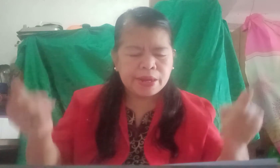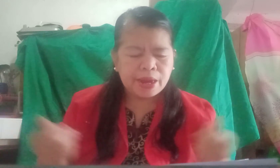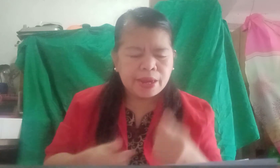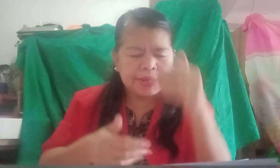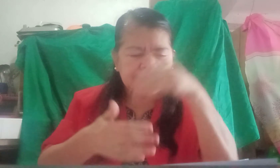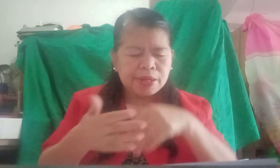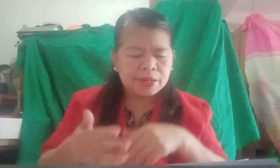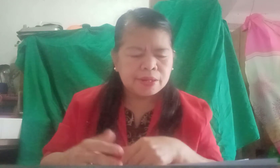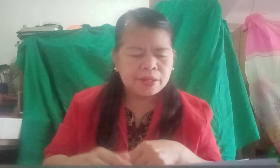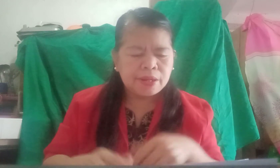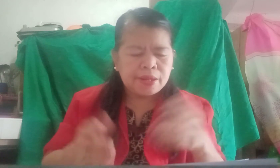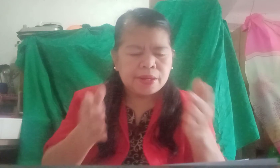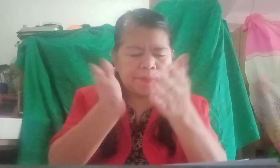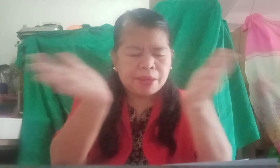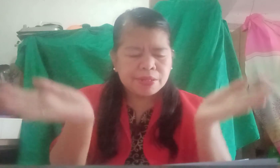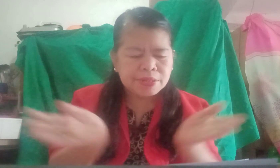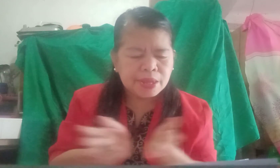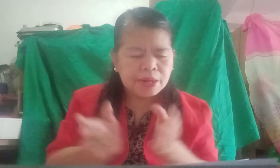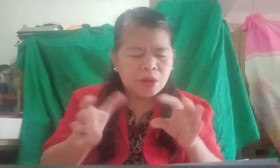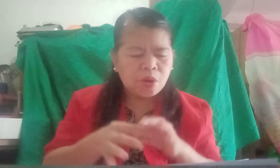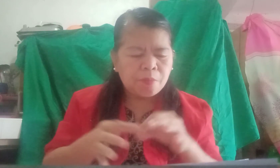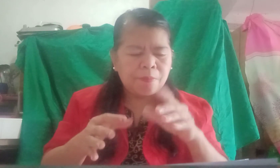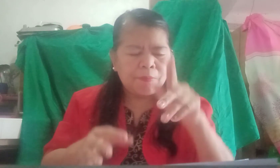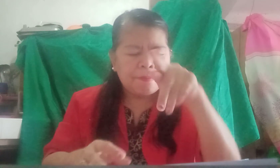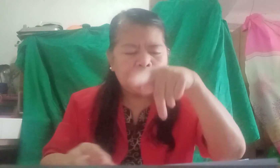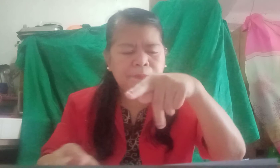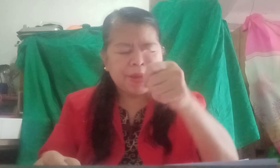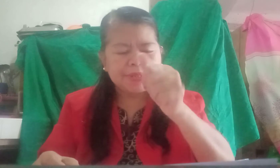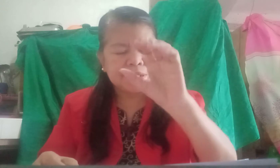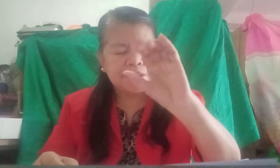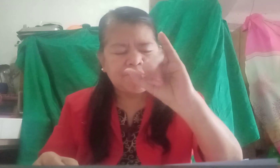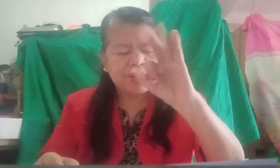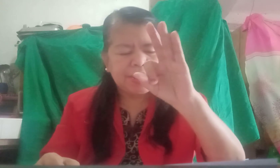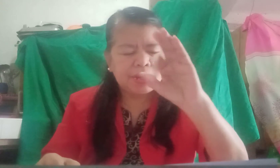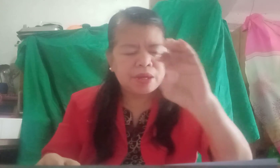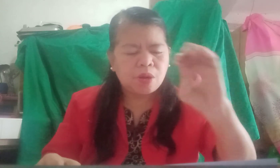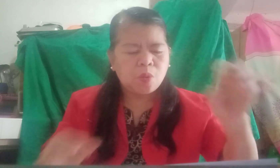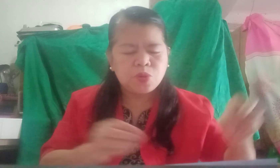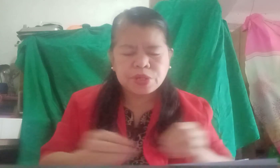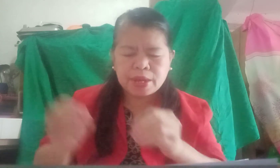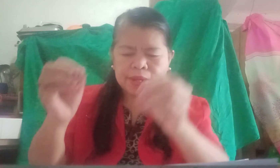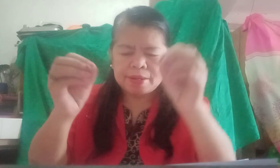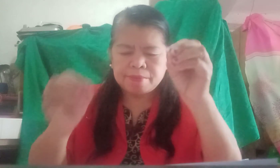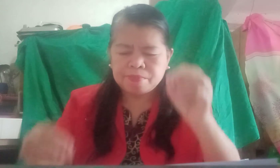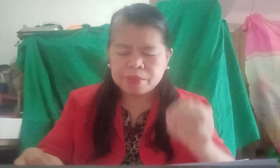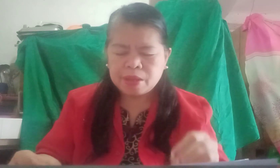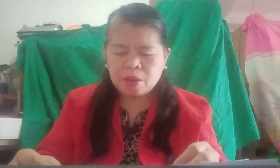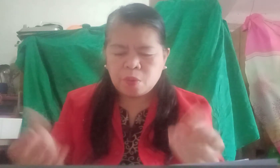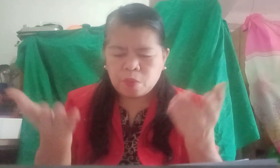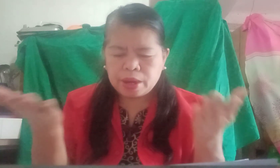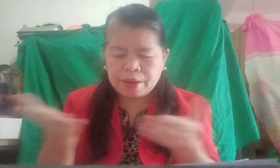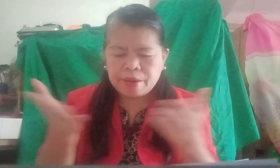area in the basin of Pacific Ocean, where